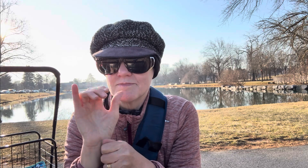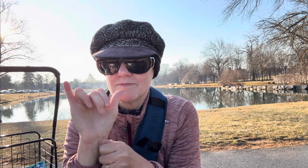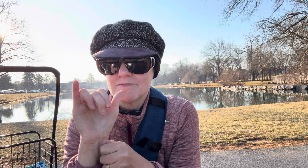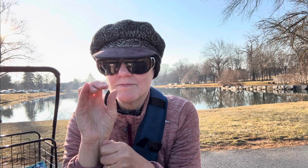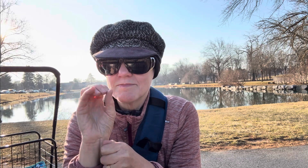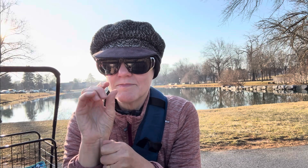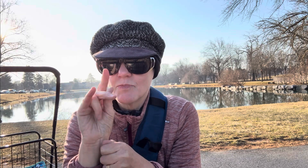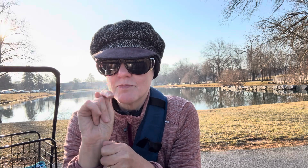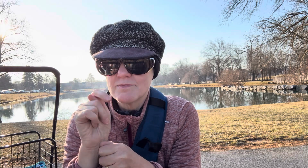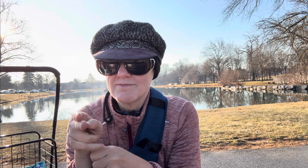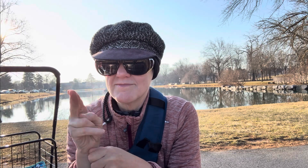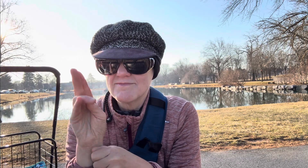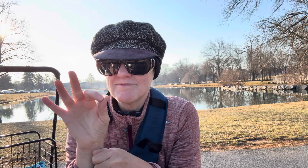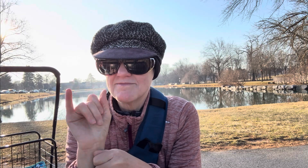yogurt.